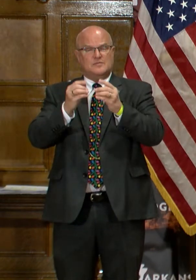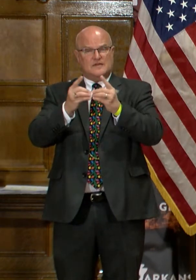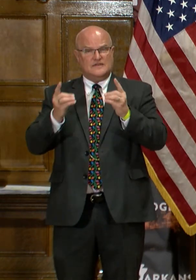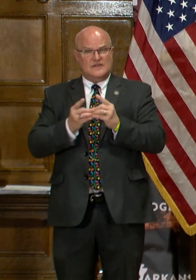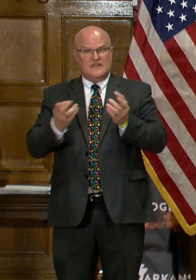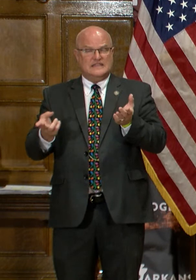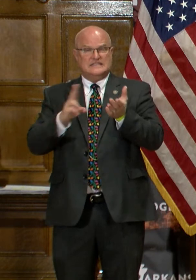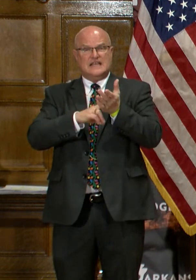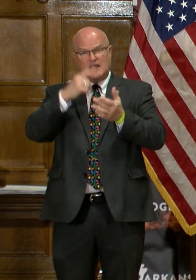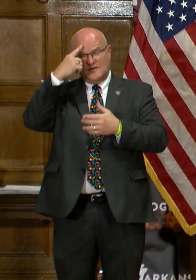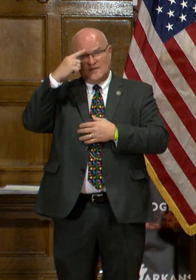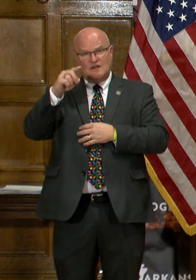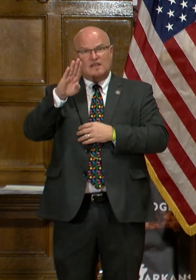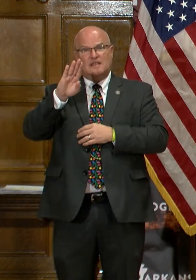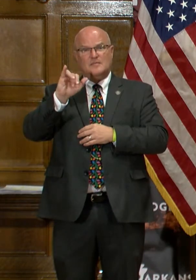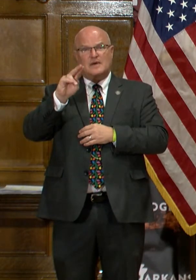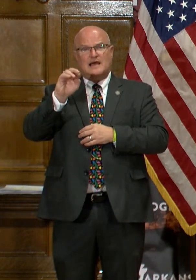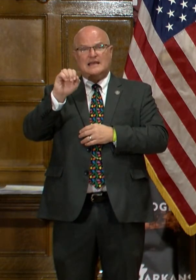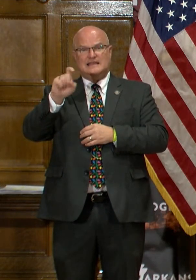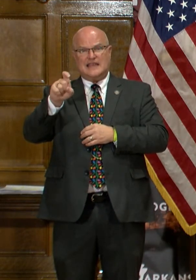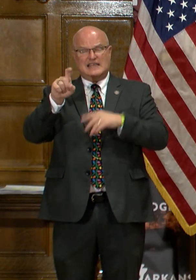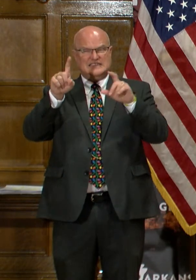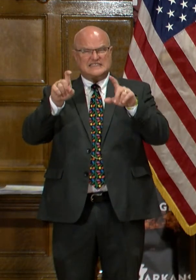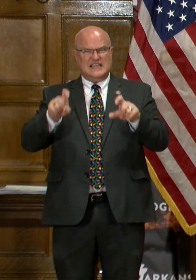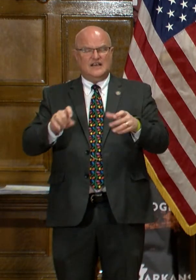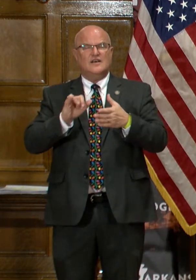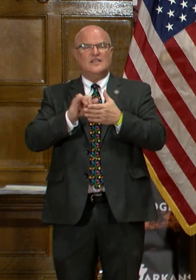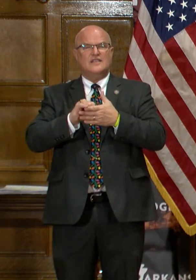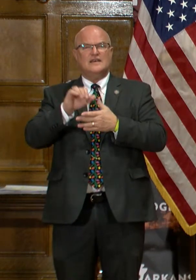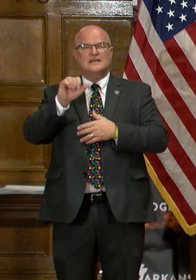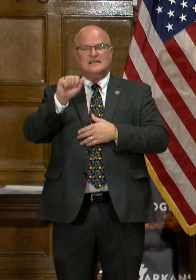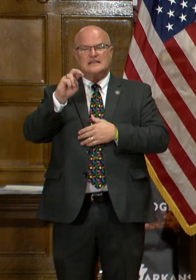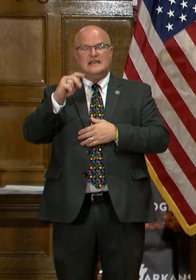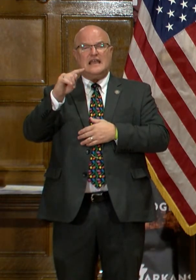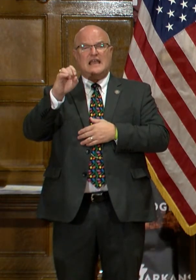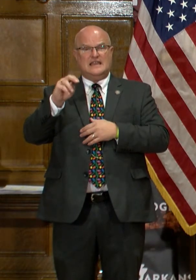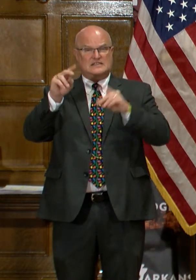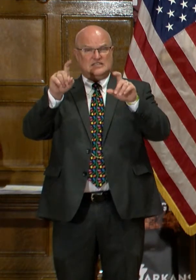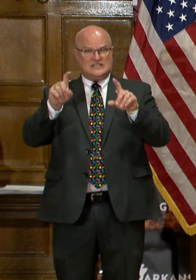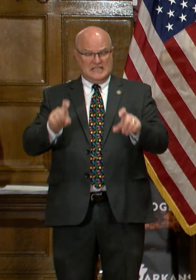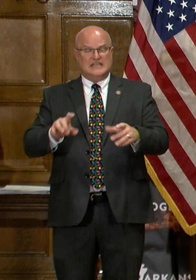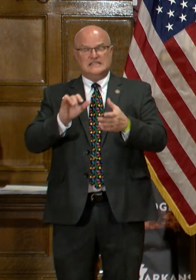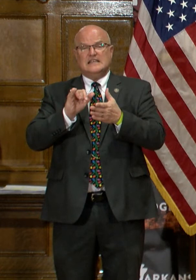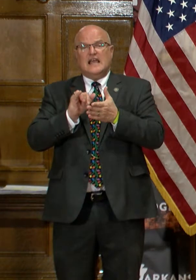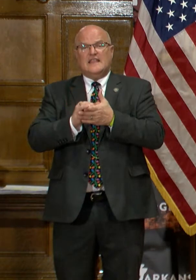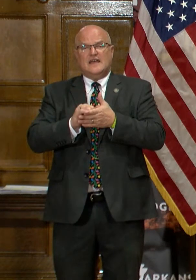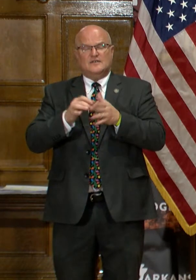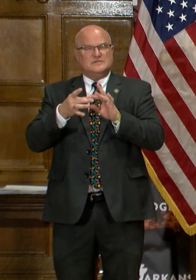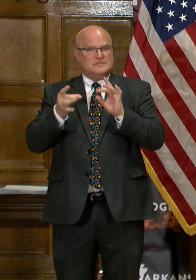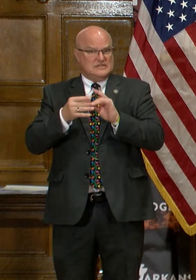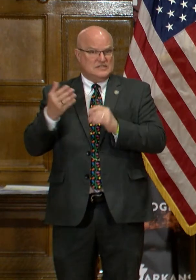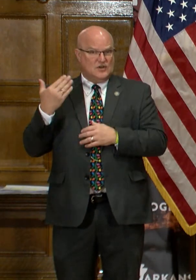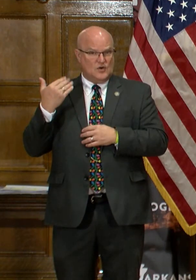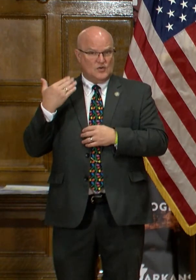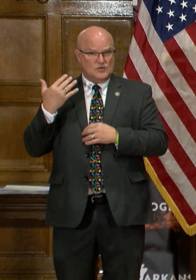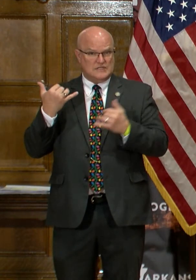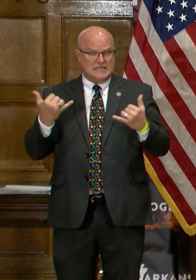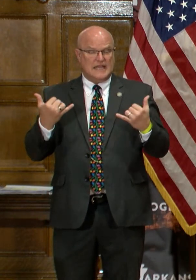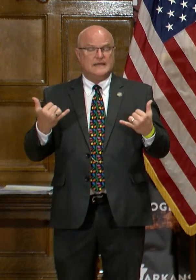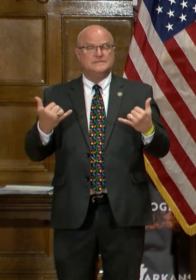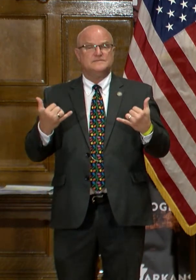that have signed up for the Binax Now testing. This is the surveillance testing that was mentioned earlier